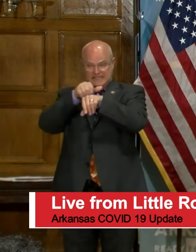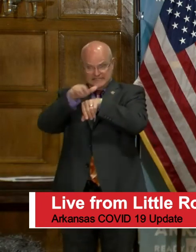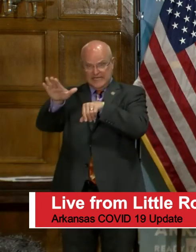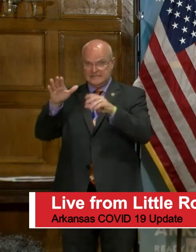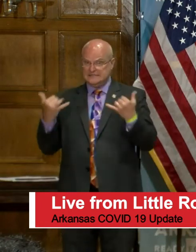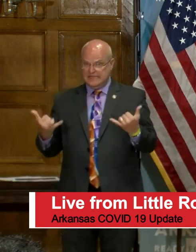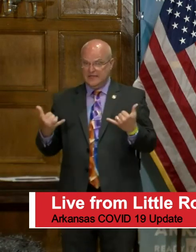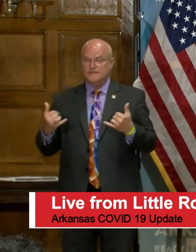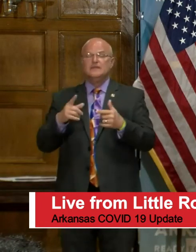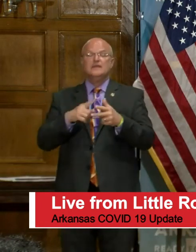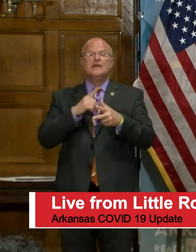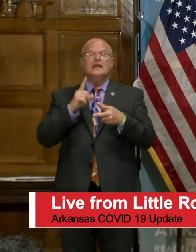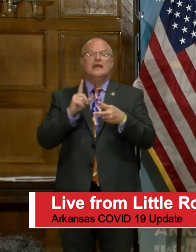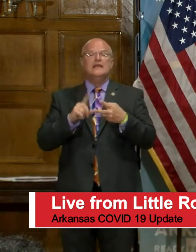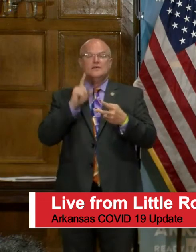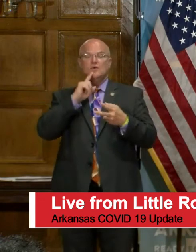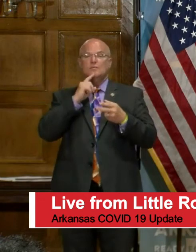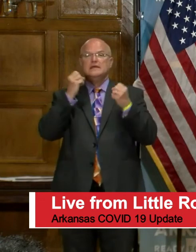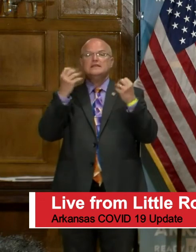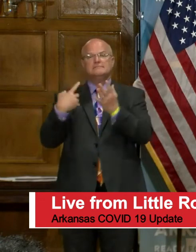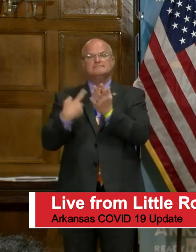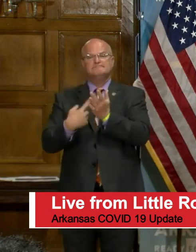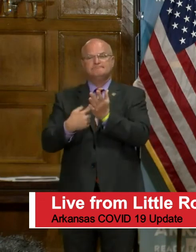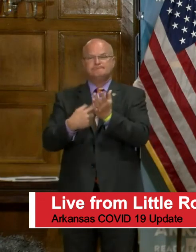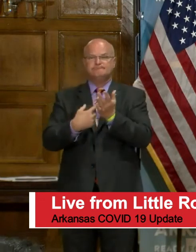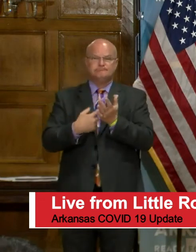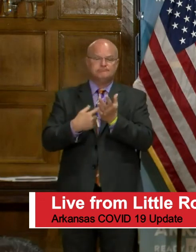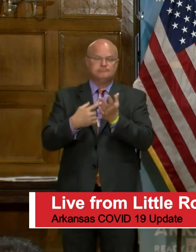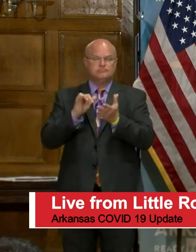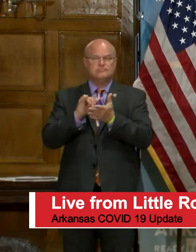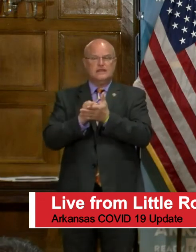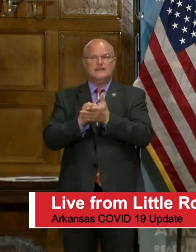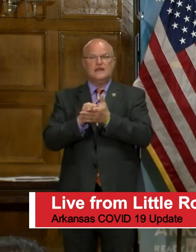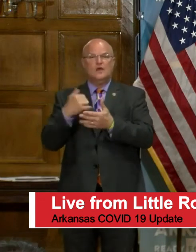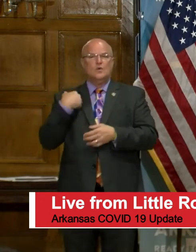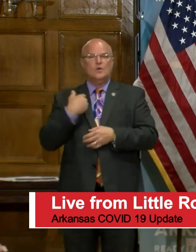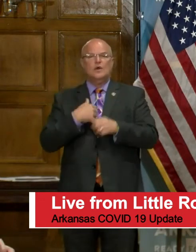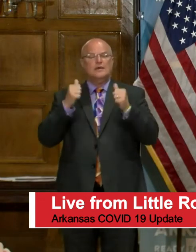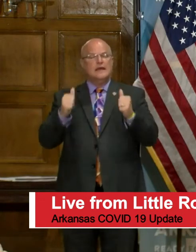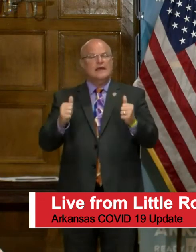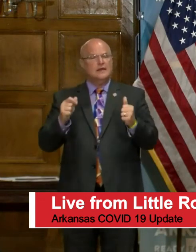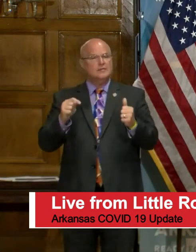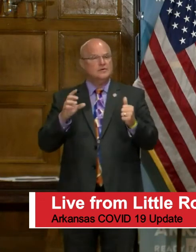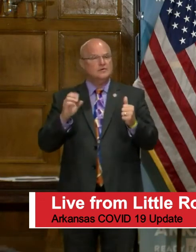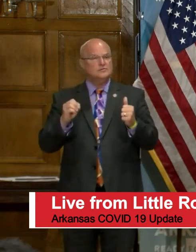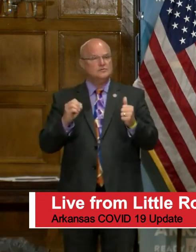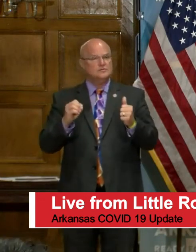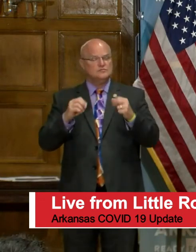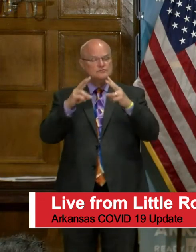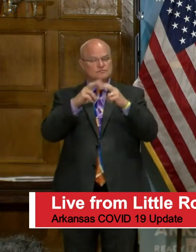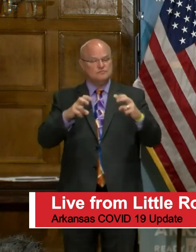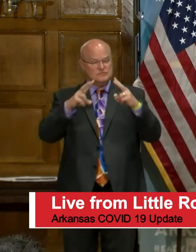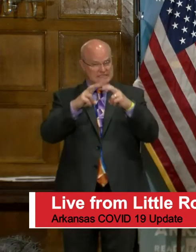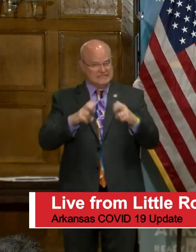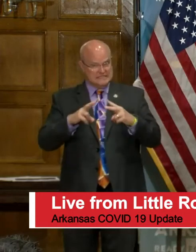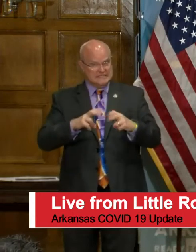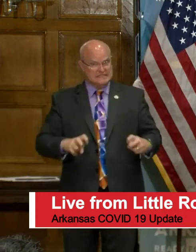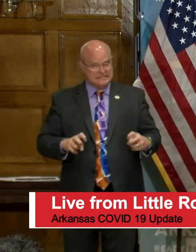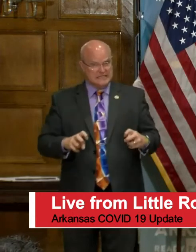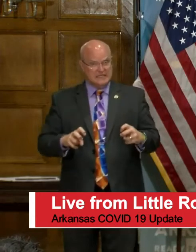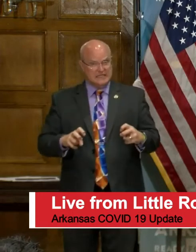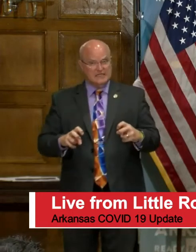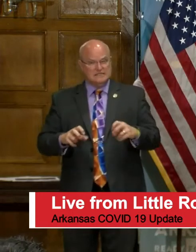the door. And then there's going to be a lot of time in which we're going to be able to assess